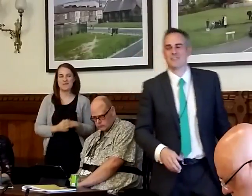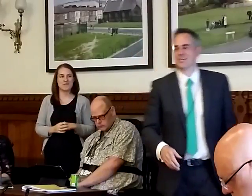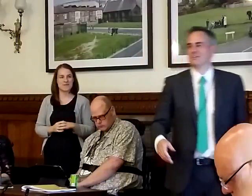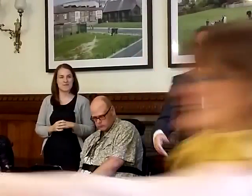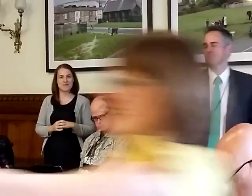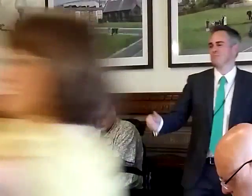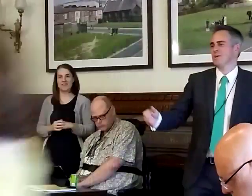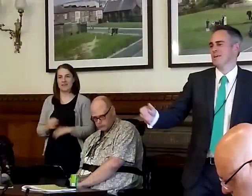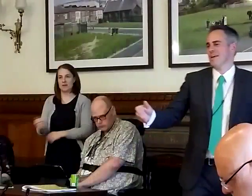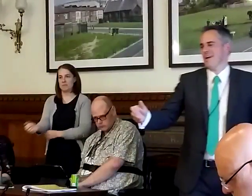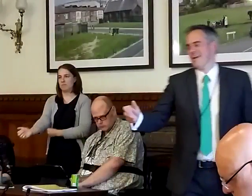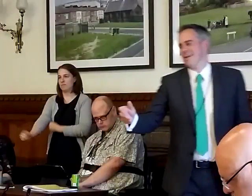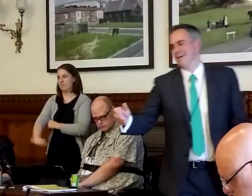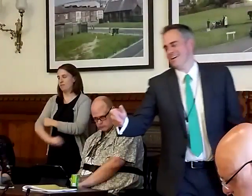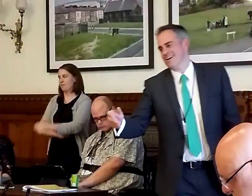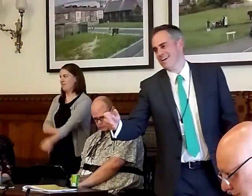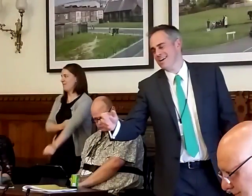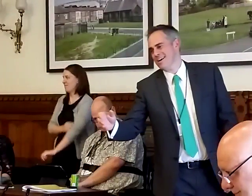That's really kind, thank you.